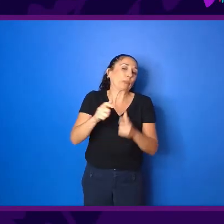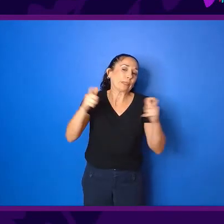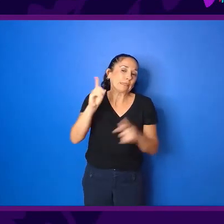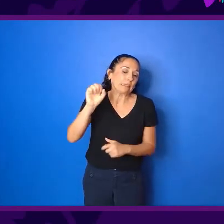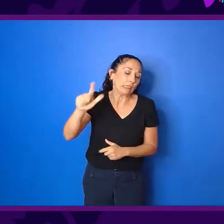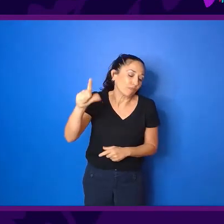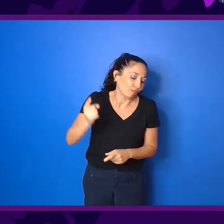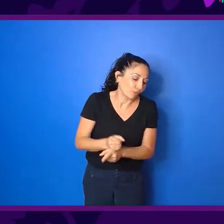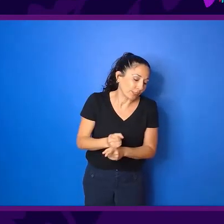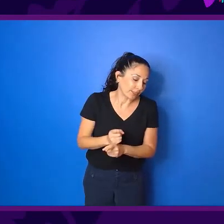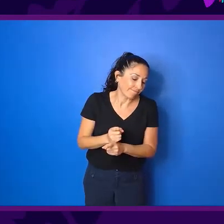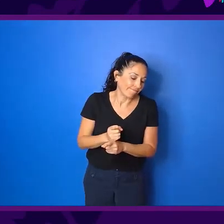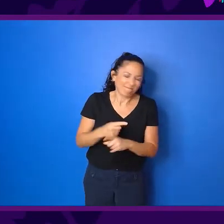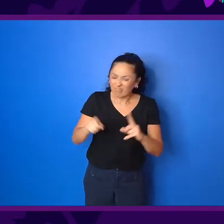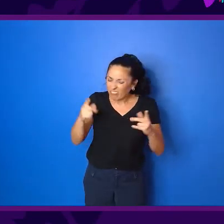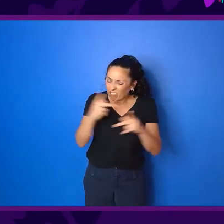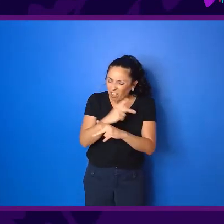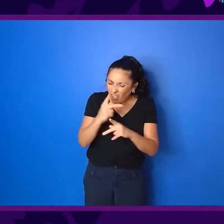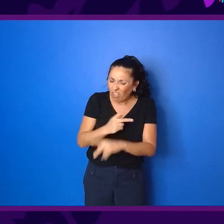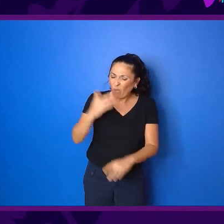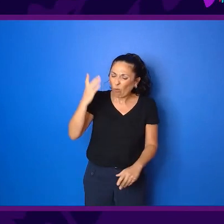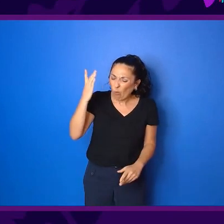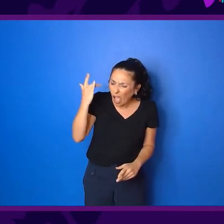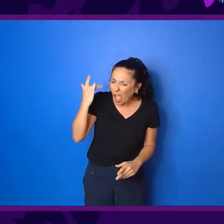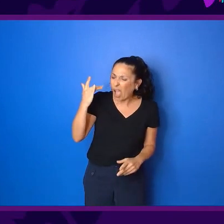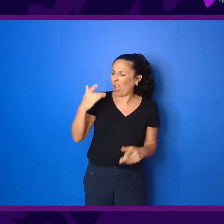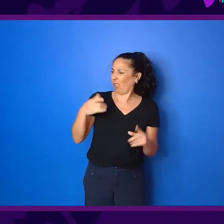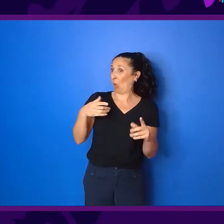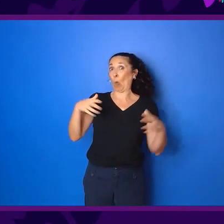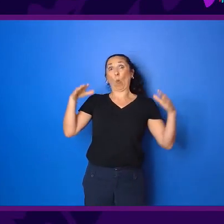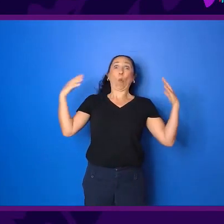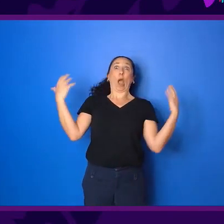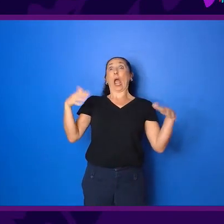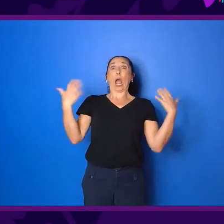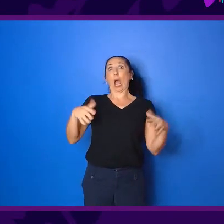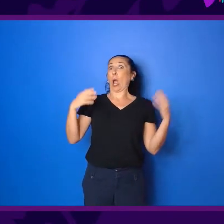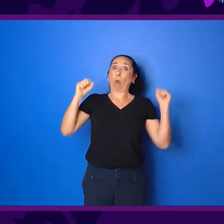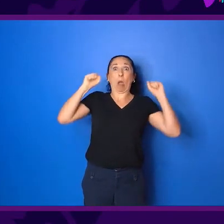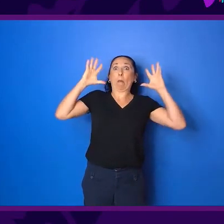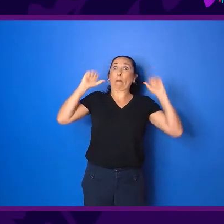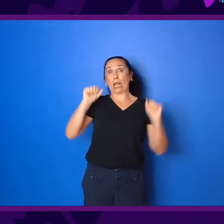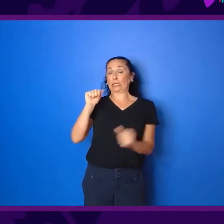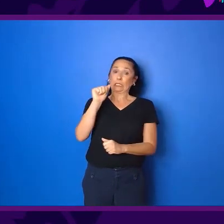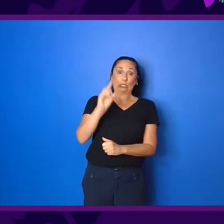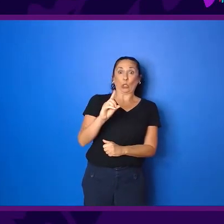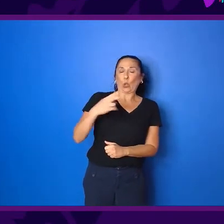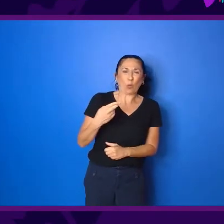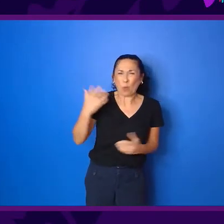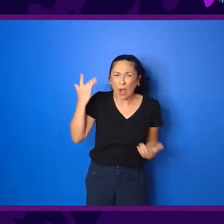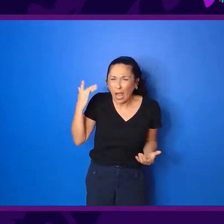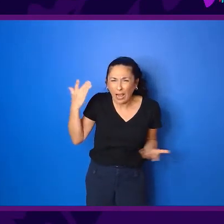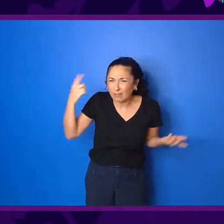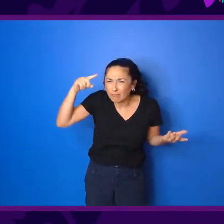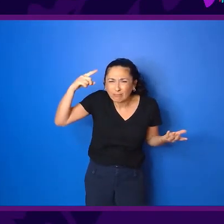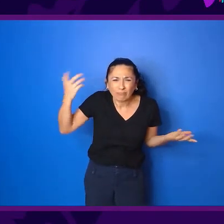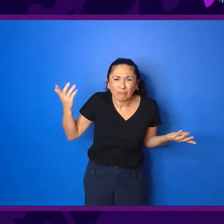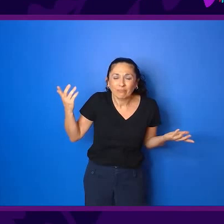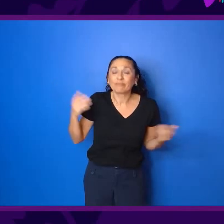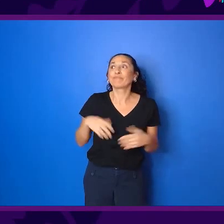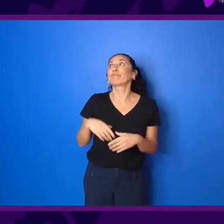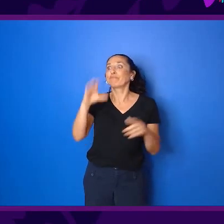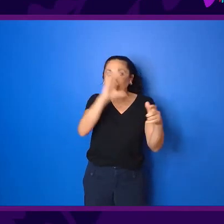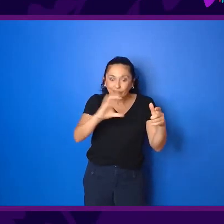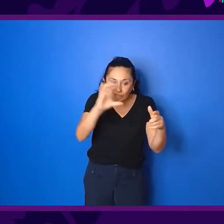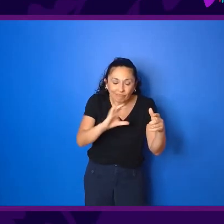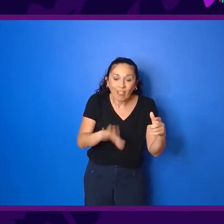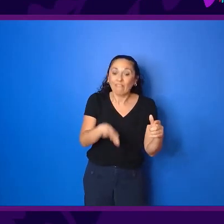just trying to figure out, like, why is everyone so, ooh, she's so amazing, So I'm still looking. I see here